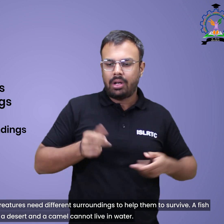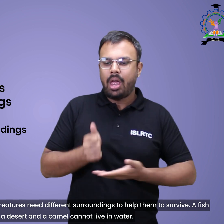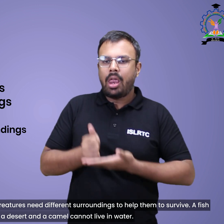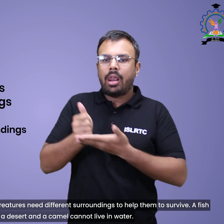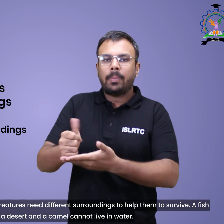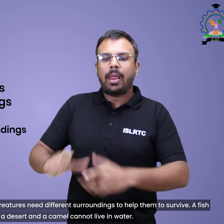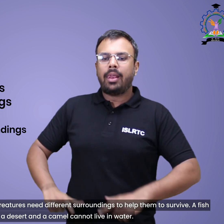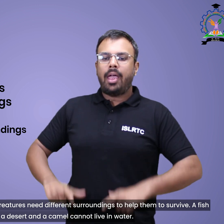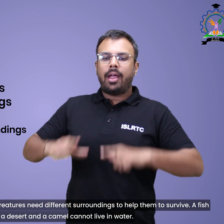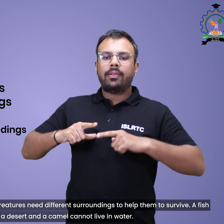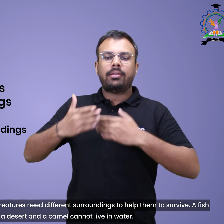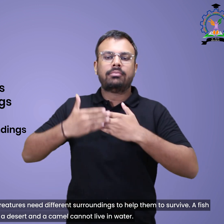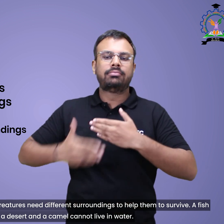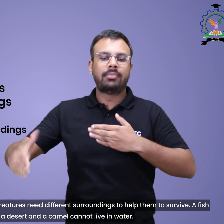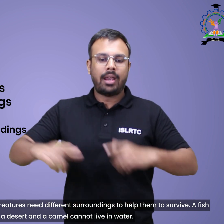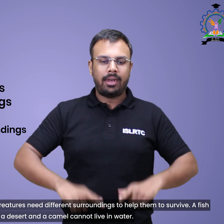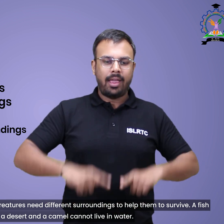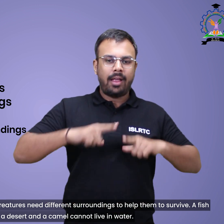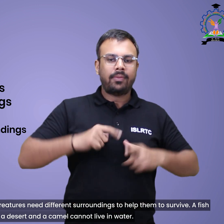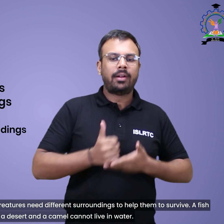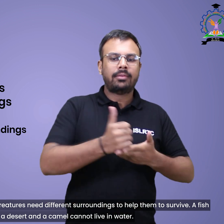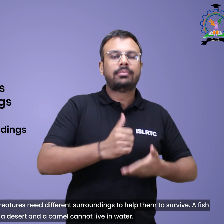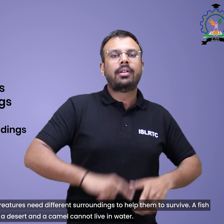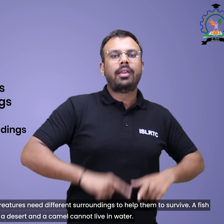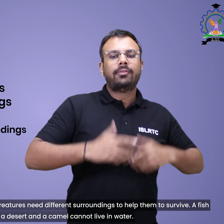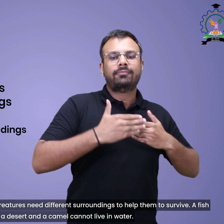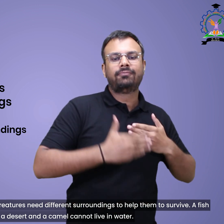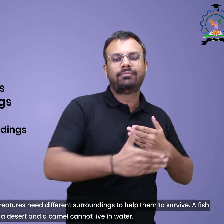live in a desert, and a camel cannot live in water.